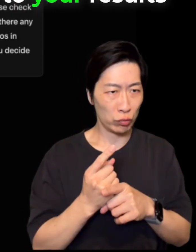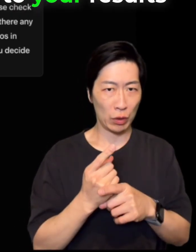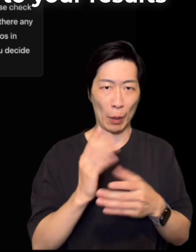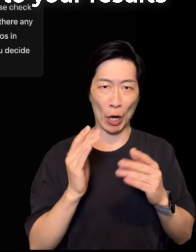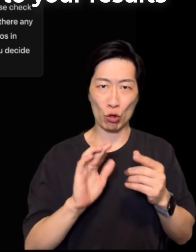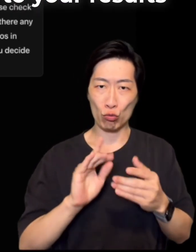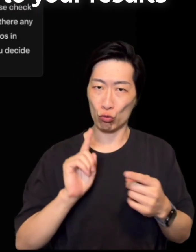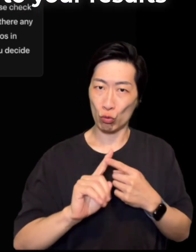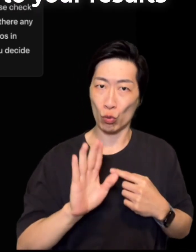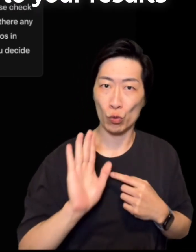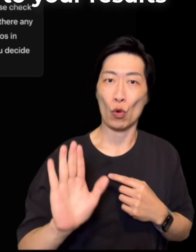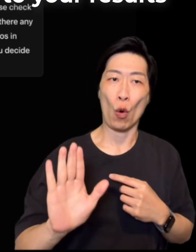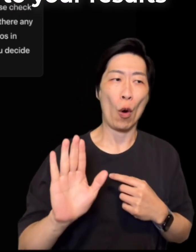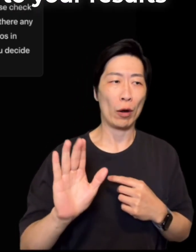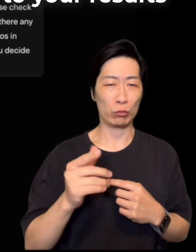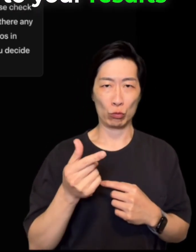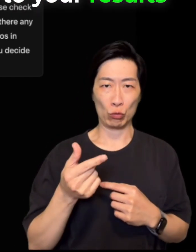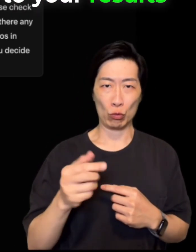compared to your